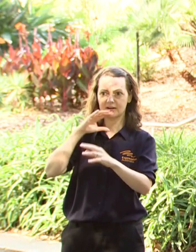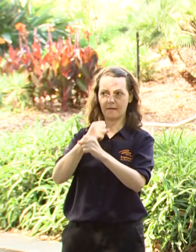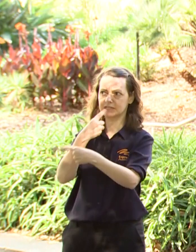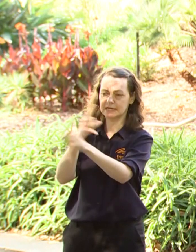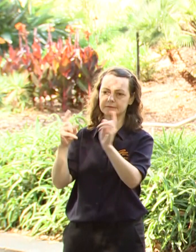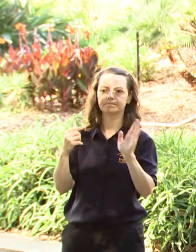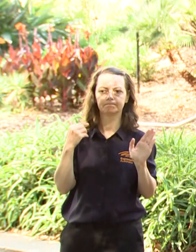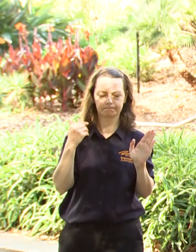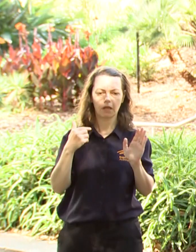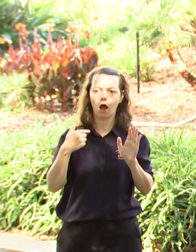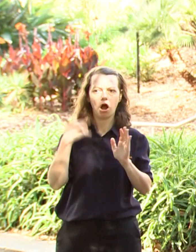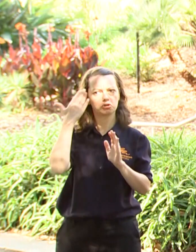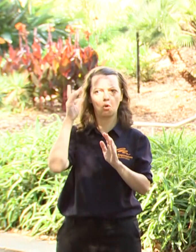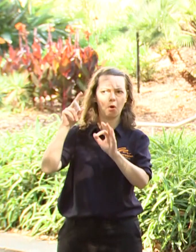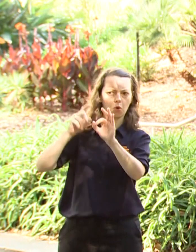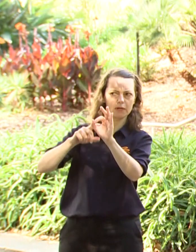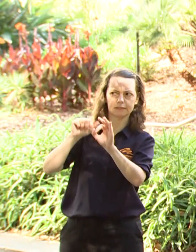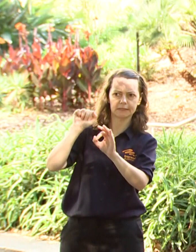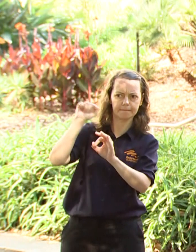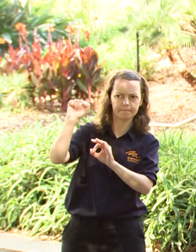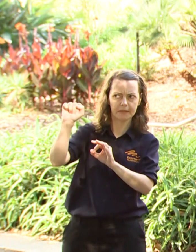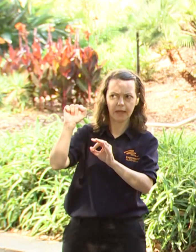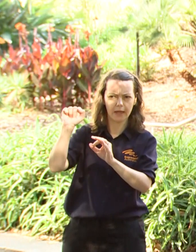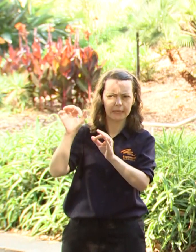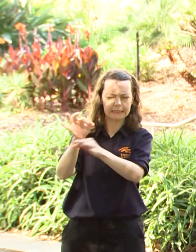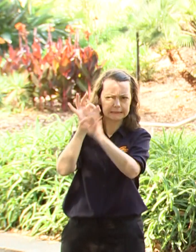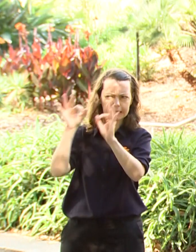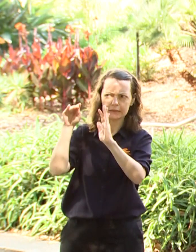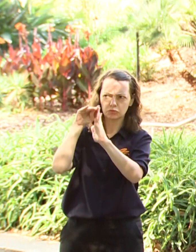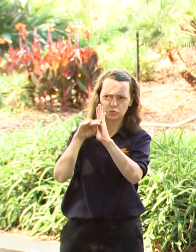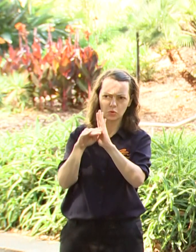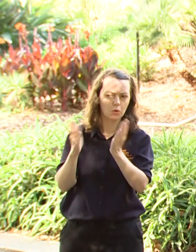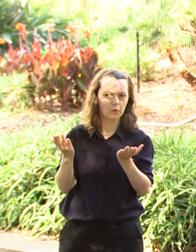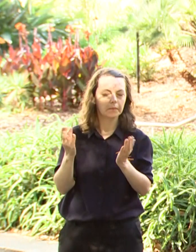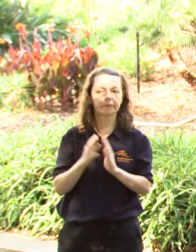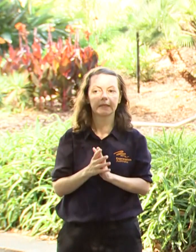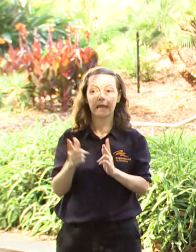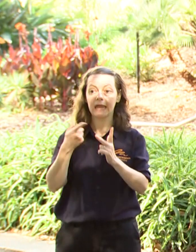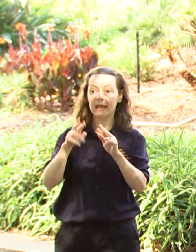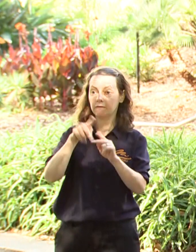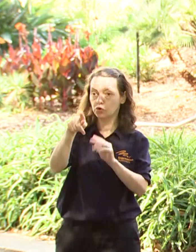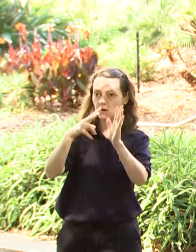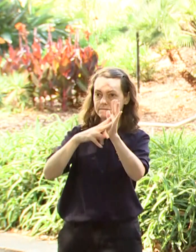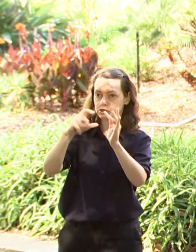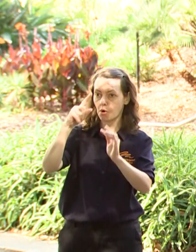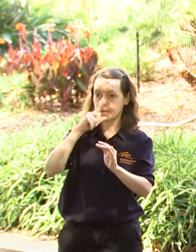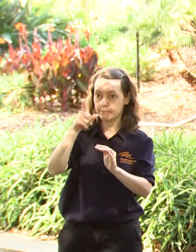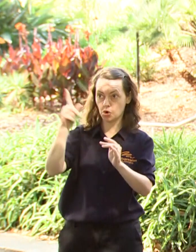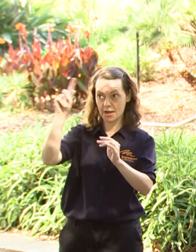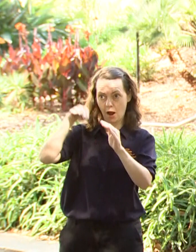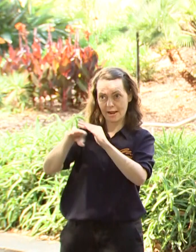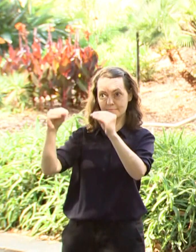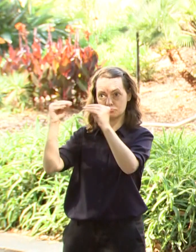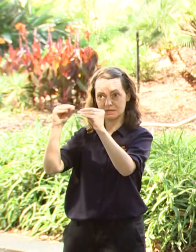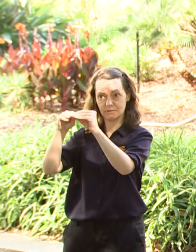need to get some further advice on that. And what's more, obviously if you're from Victoria and you're in Brisbane, the rules that apply in Brisbane